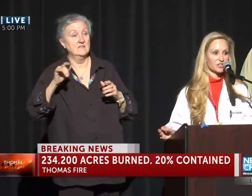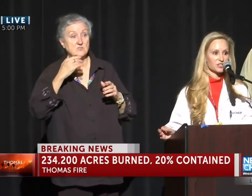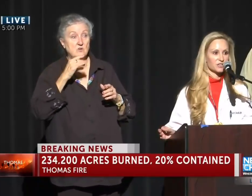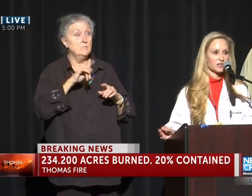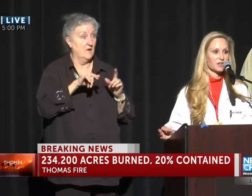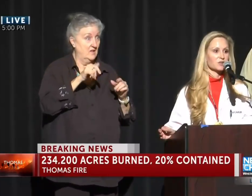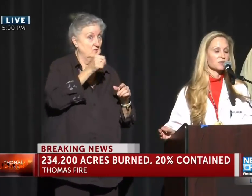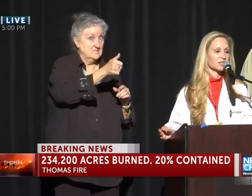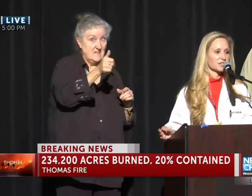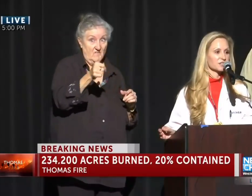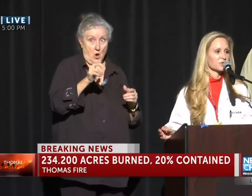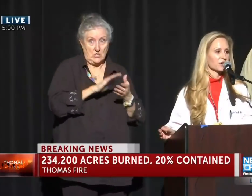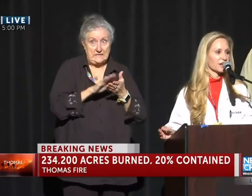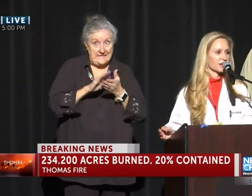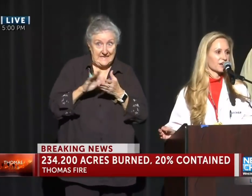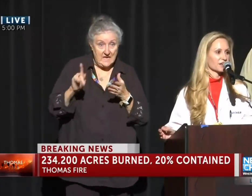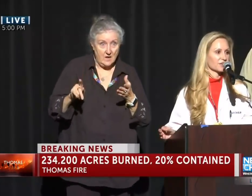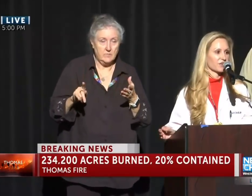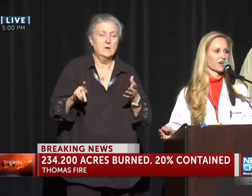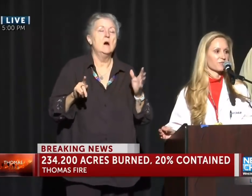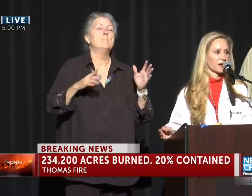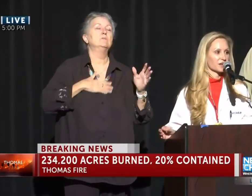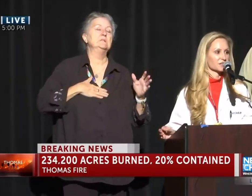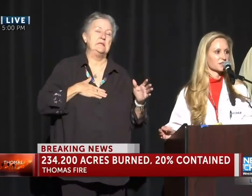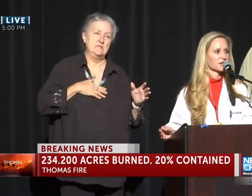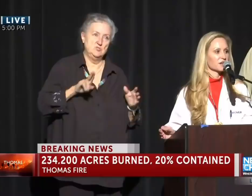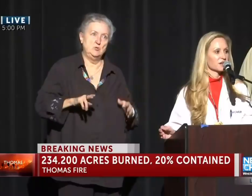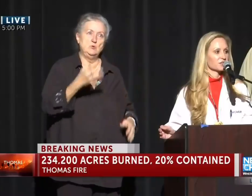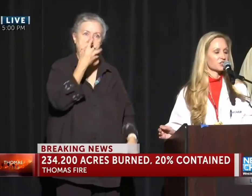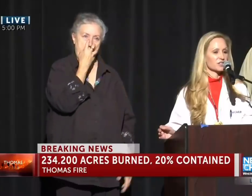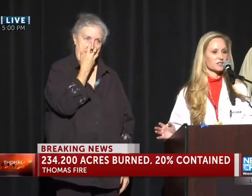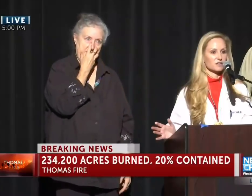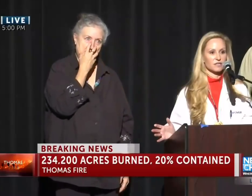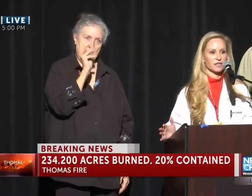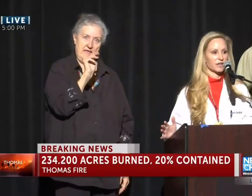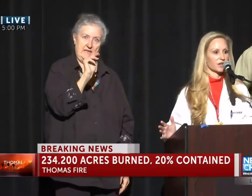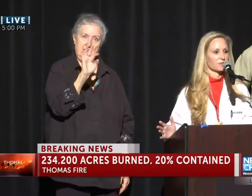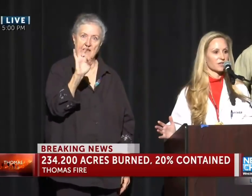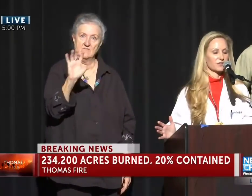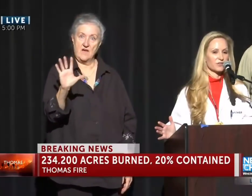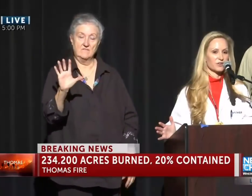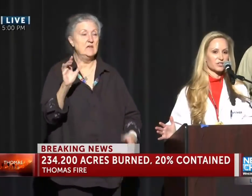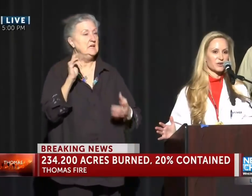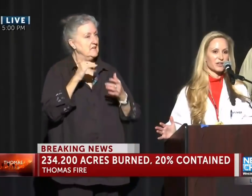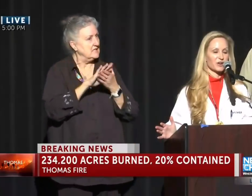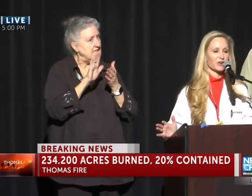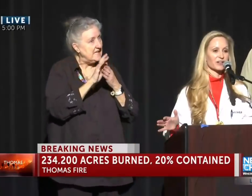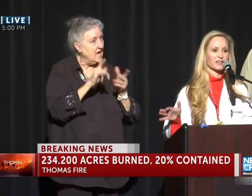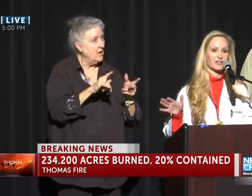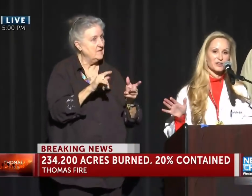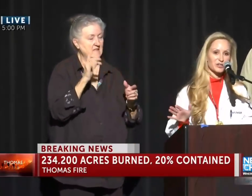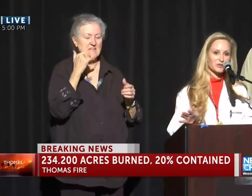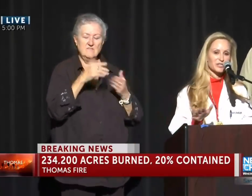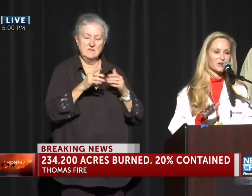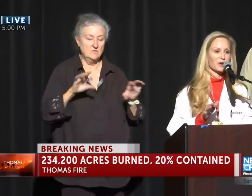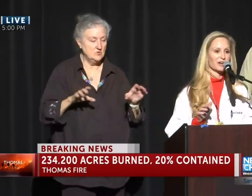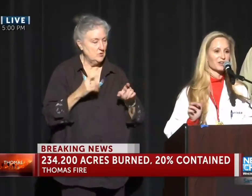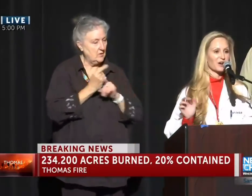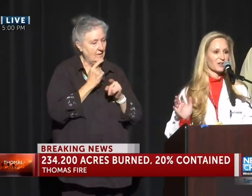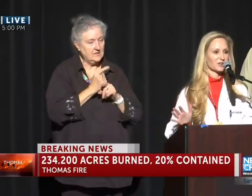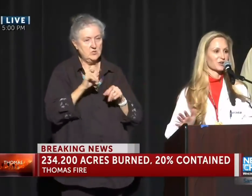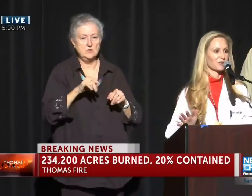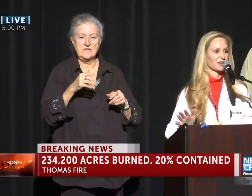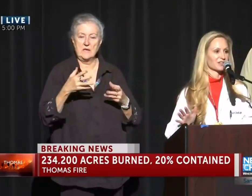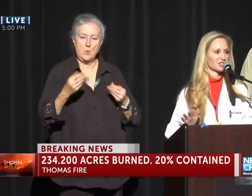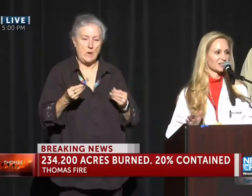up ash, please wear an N95 mask. Just cleaning it up, even if you're doing it correctly and you're using a